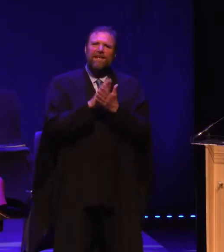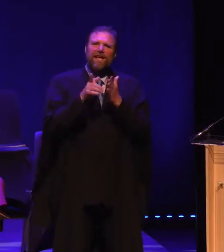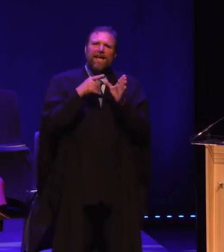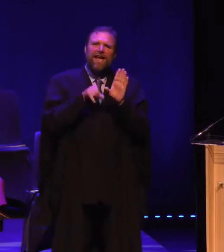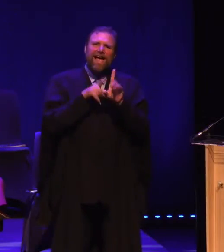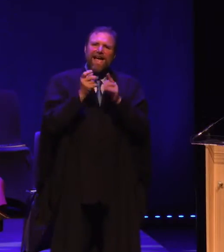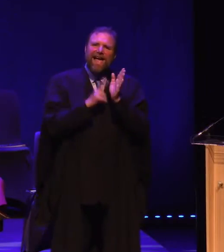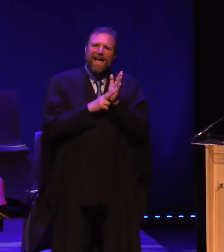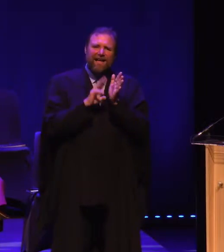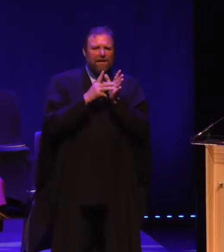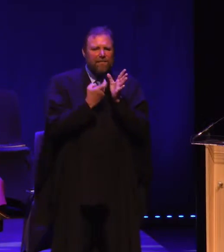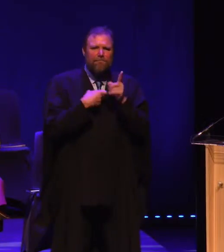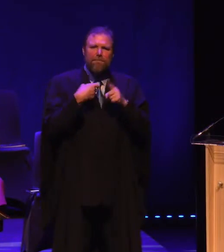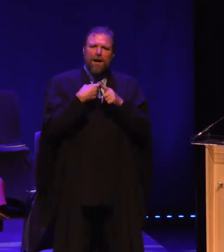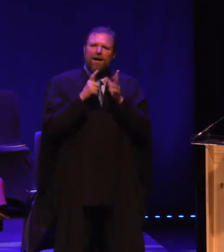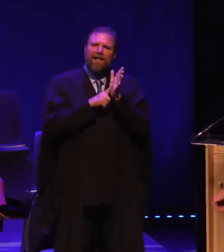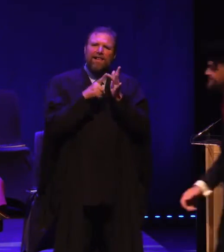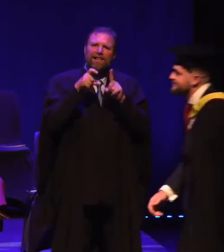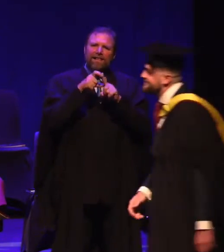Hayden Mark Lidstone.